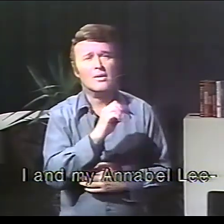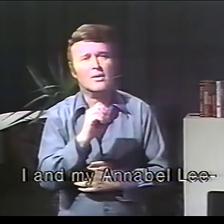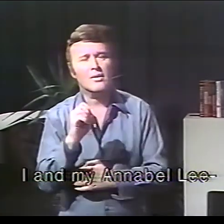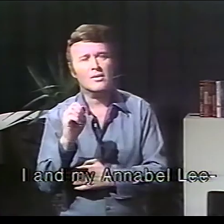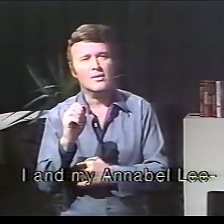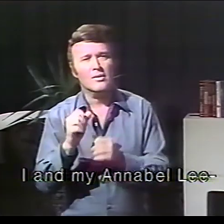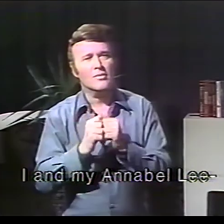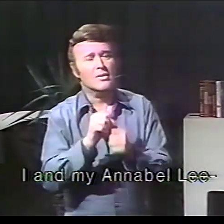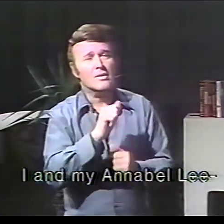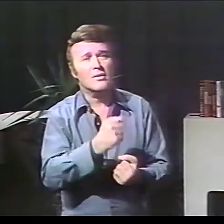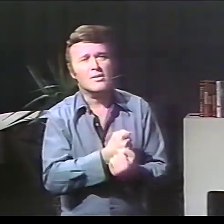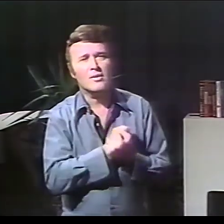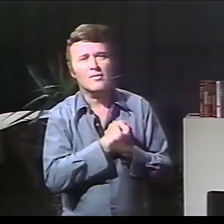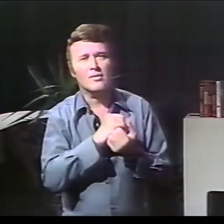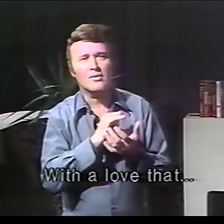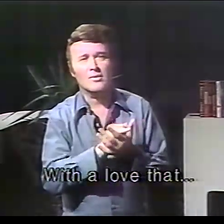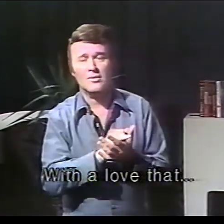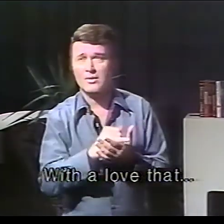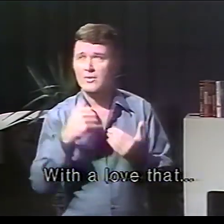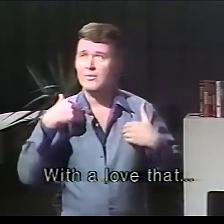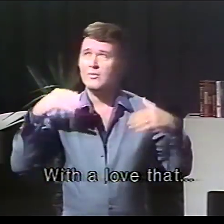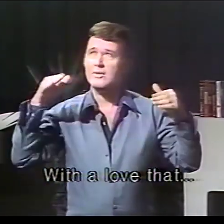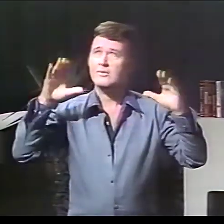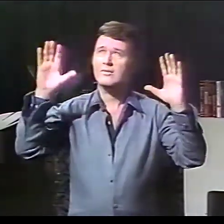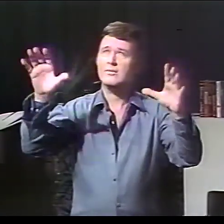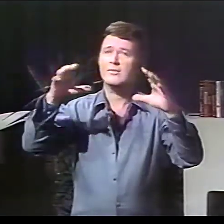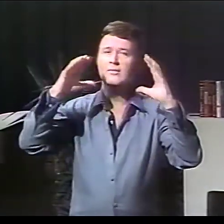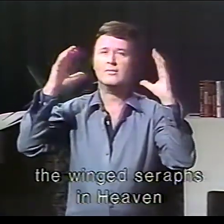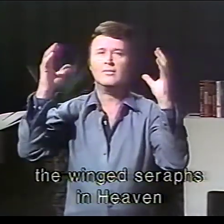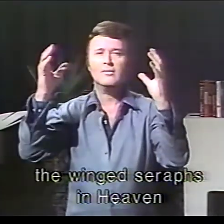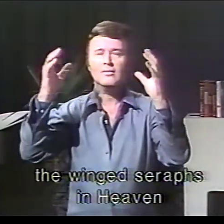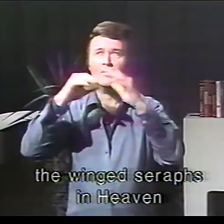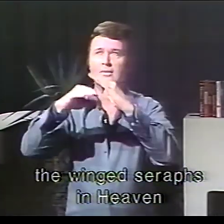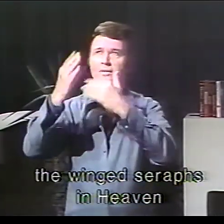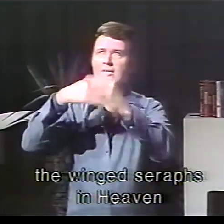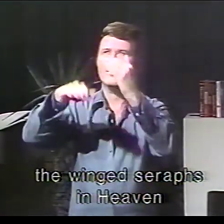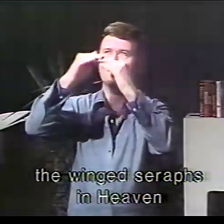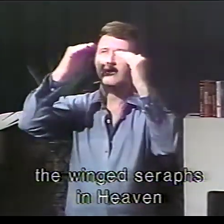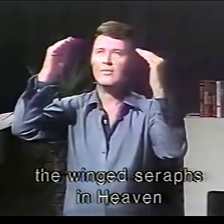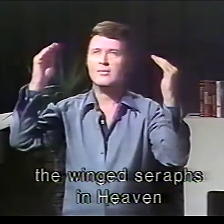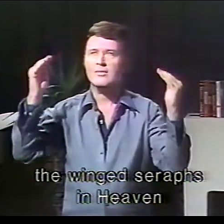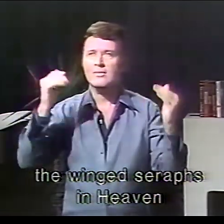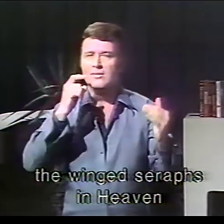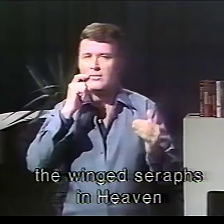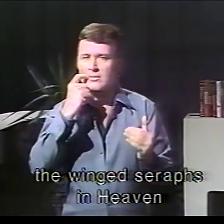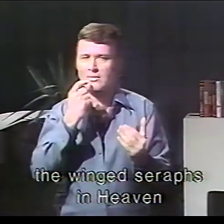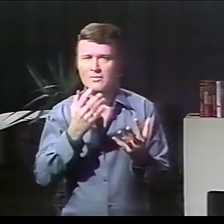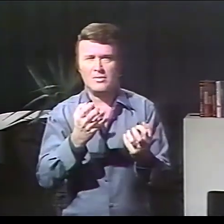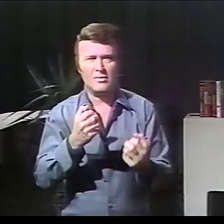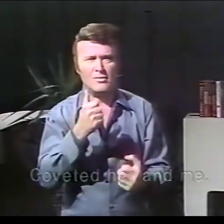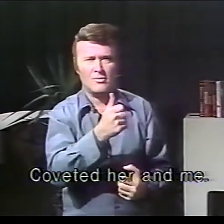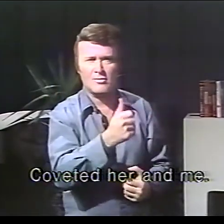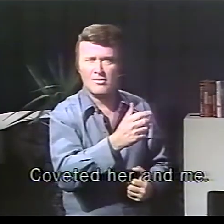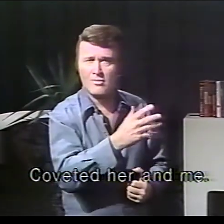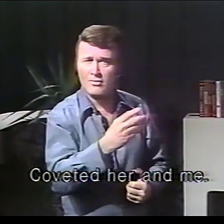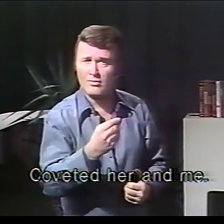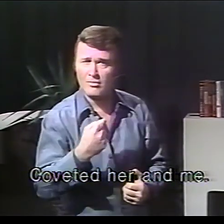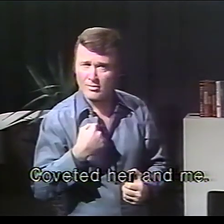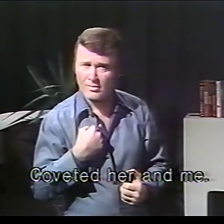Lee, with a love that the winged seraphs in heaven coveted her and